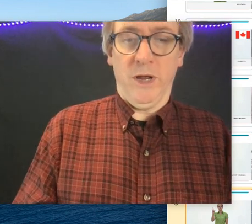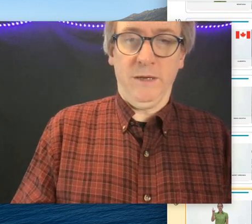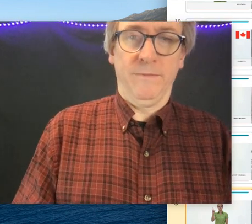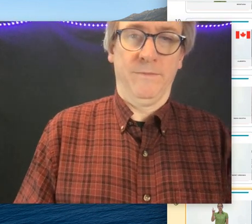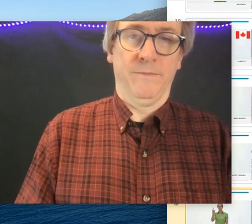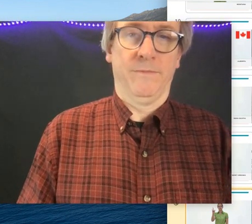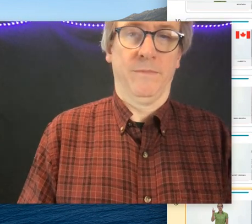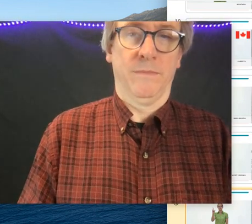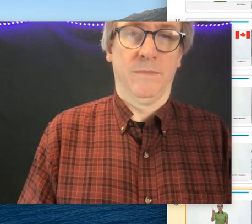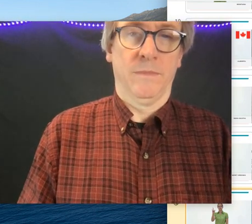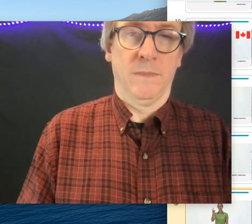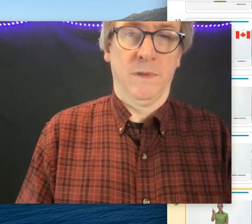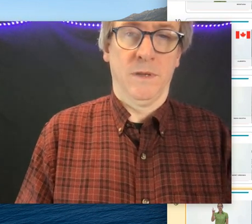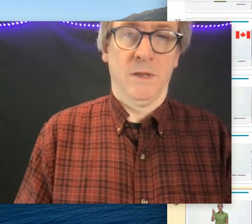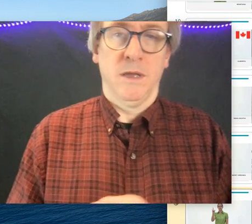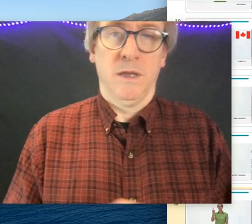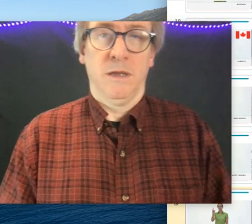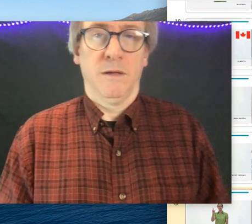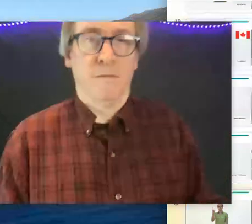Illinois,